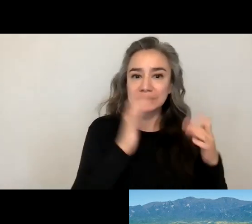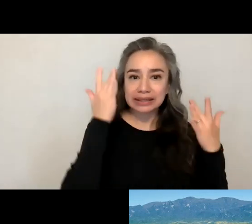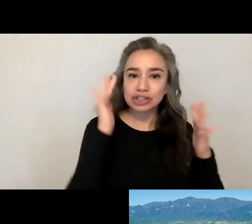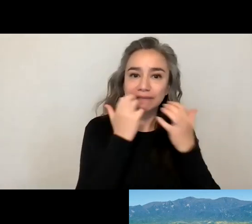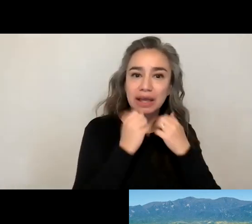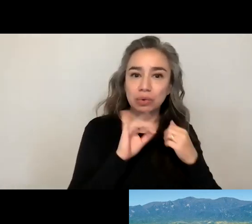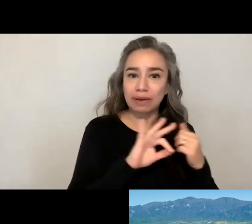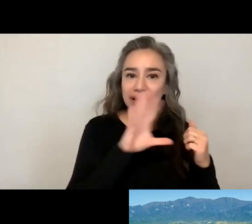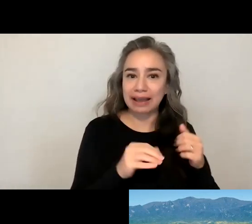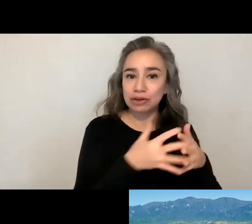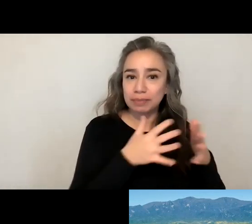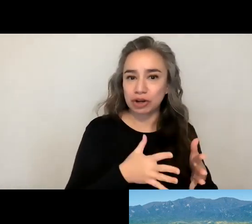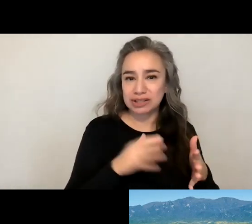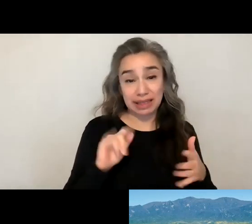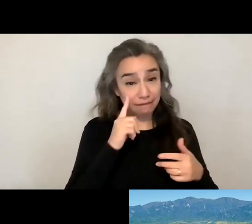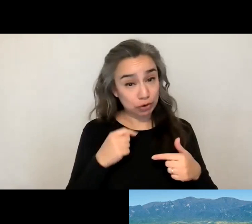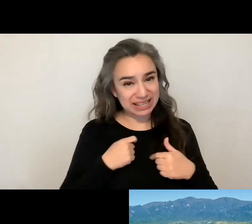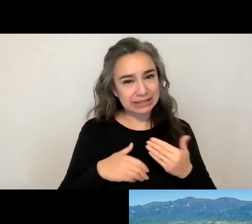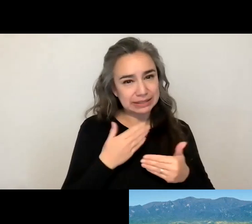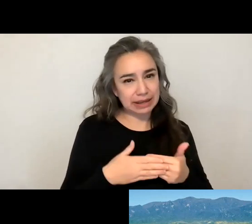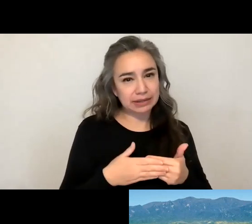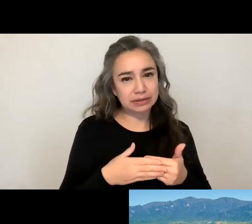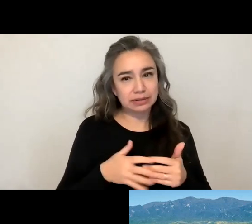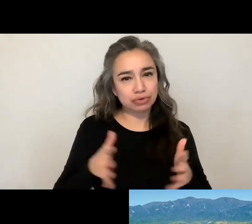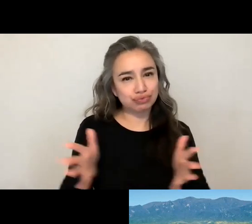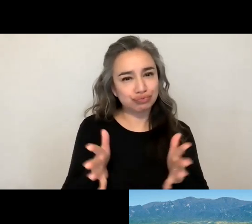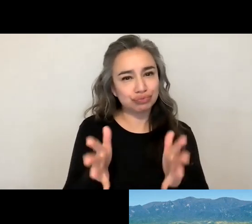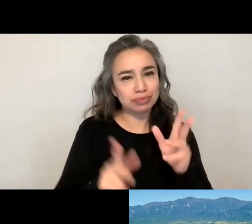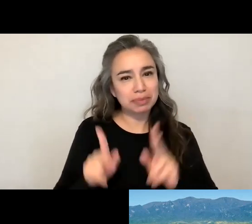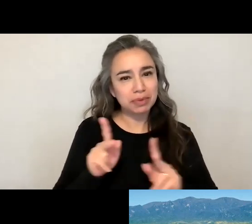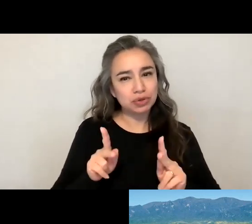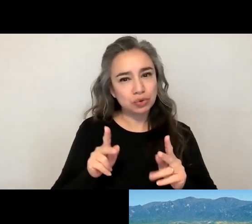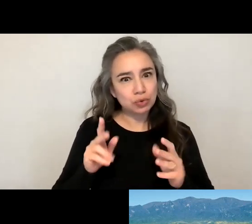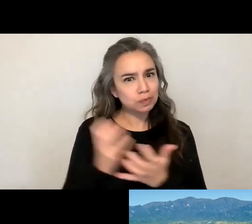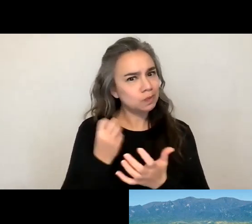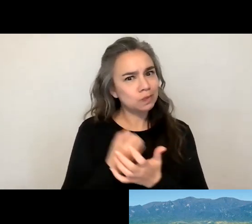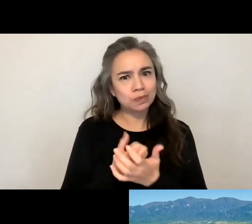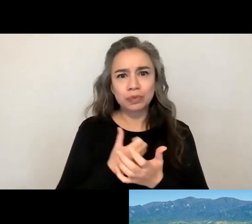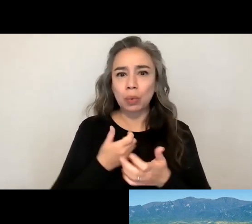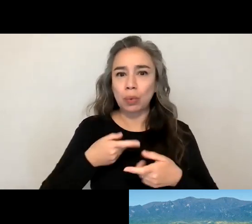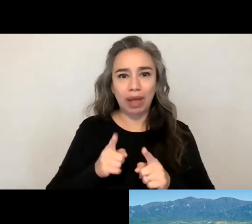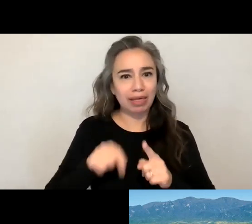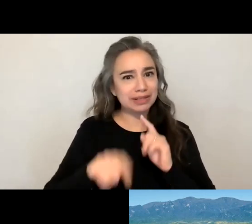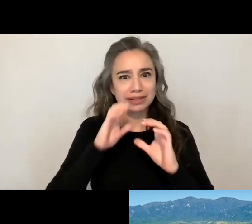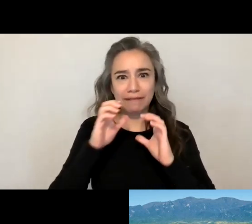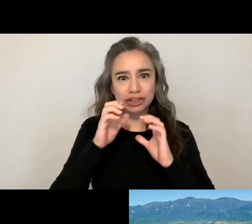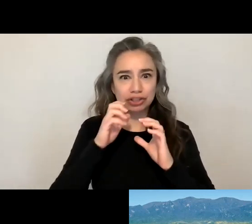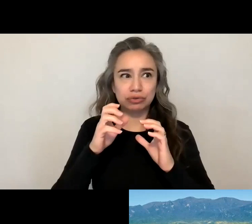do next and really drive people to move while, this conversation is really getting people's